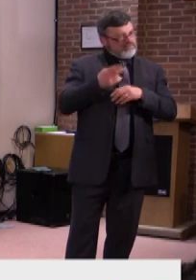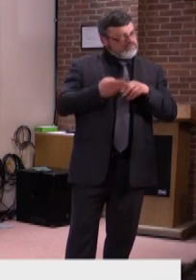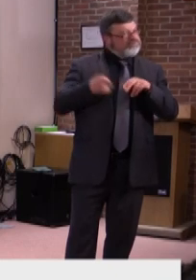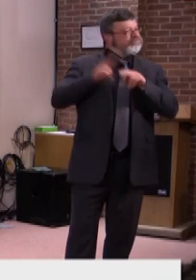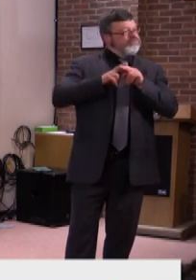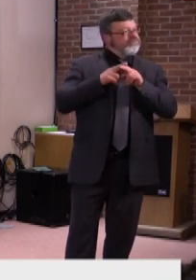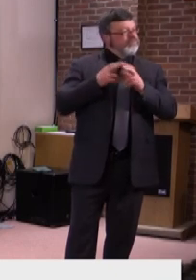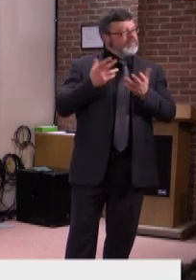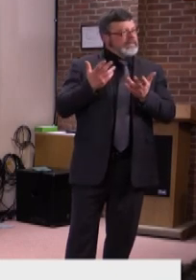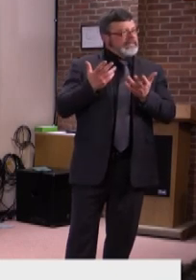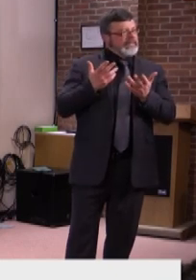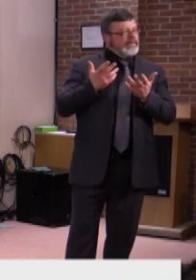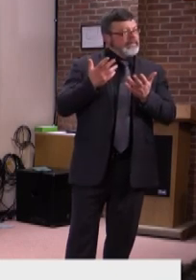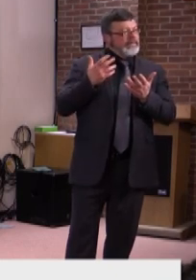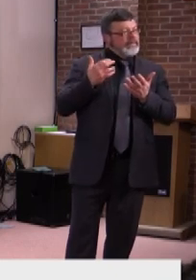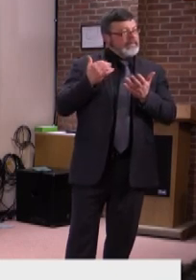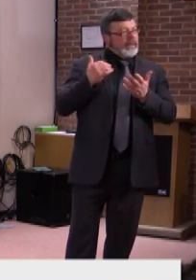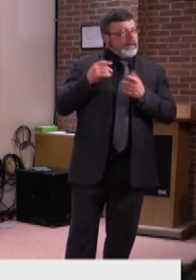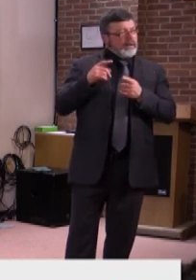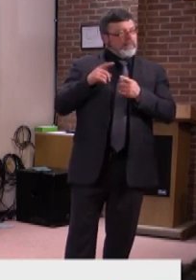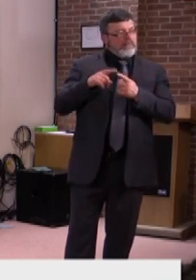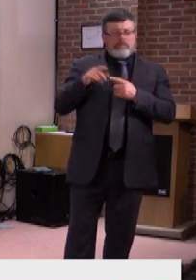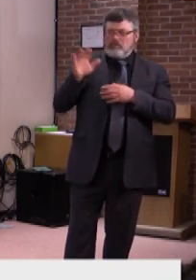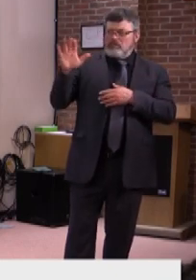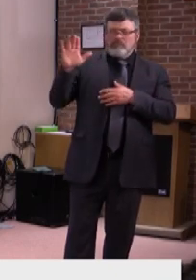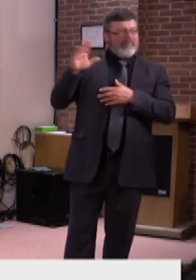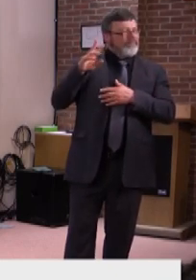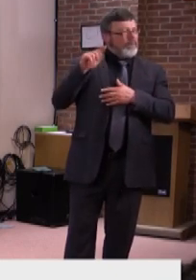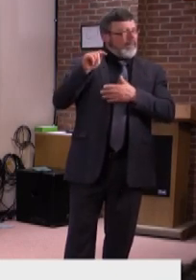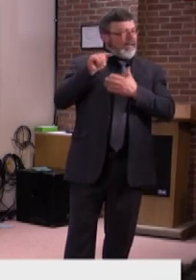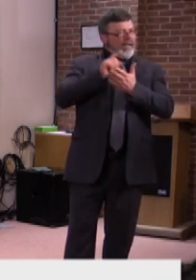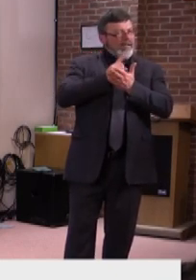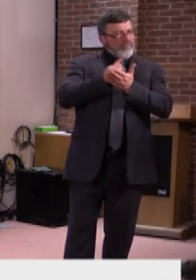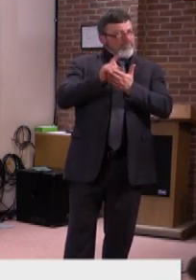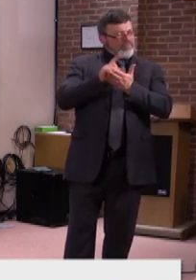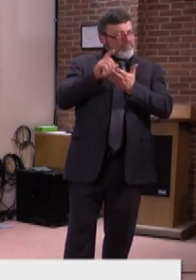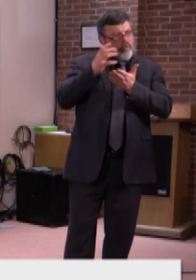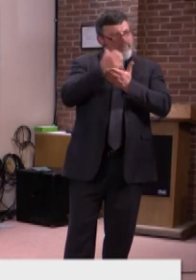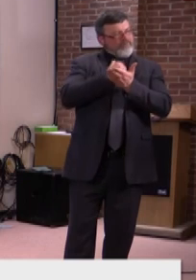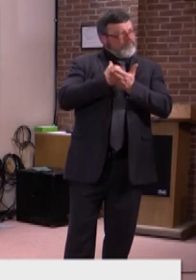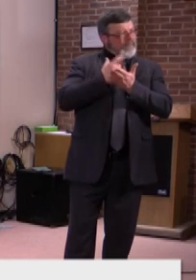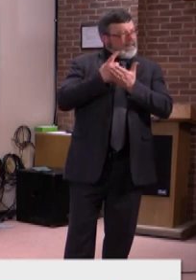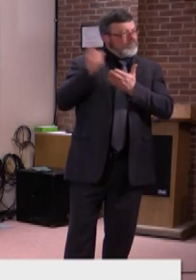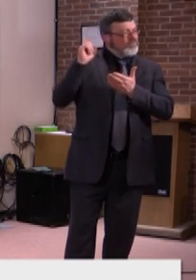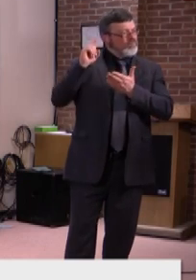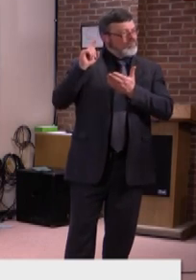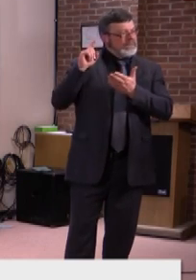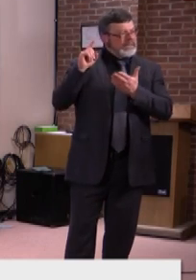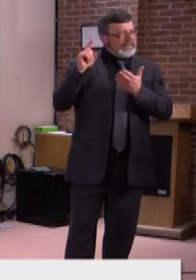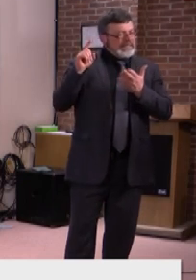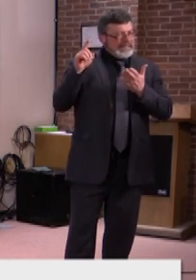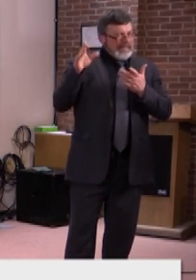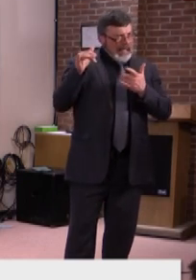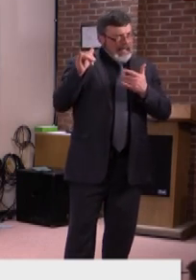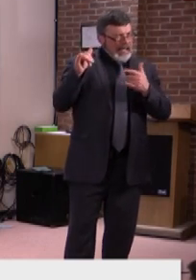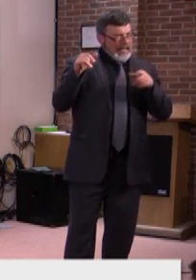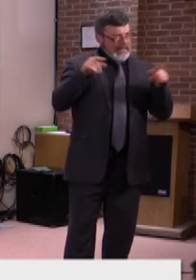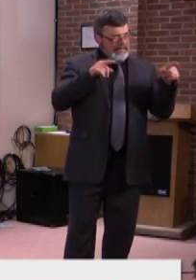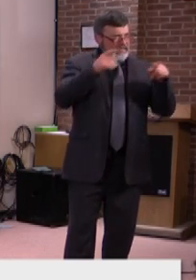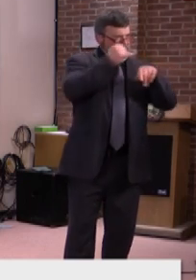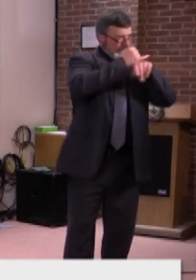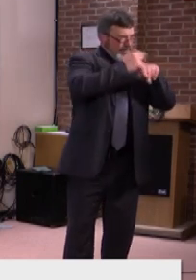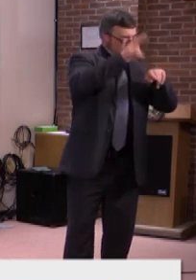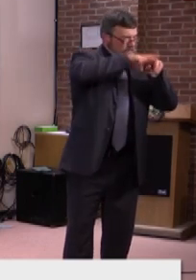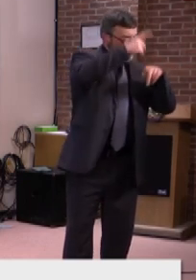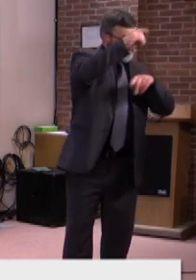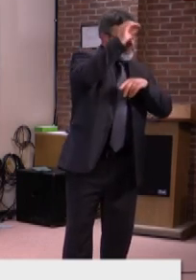revenue report from last week was pretty good what what's your take on inflation and the the near future